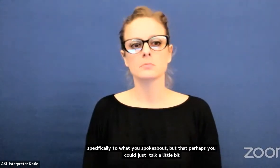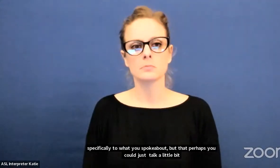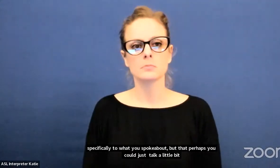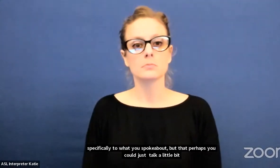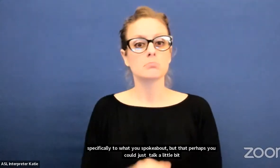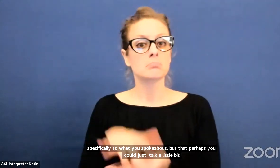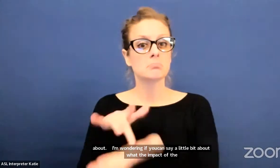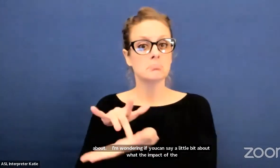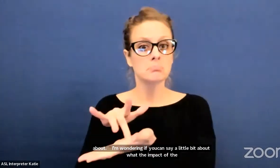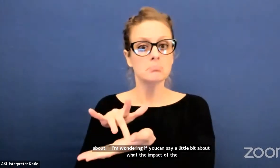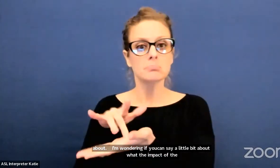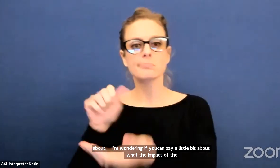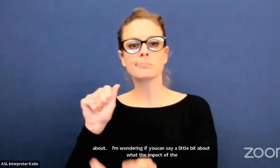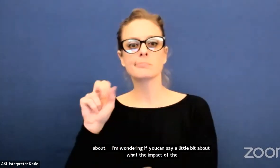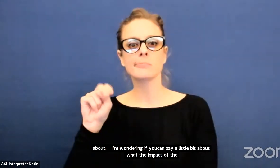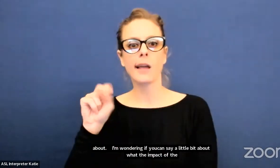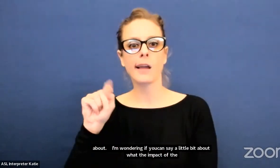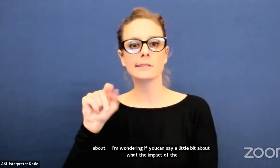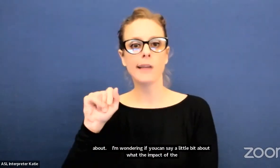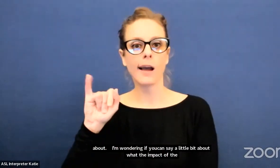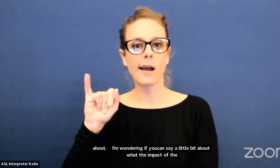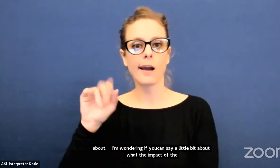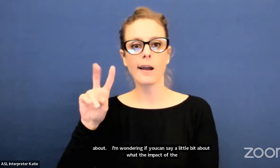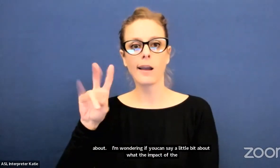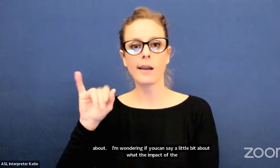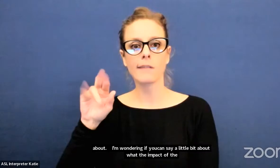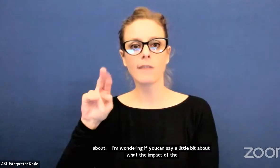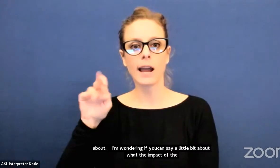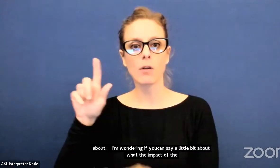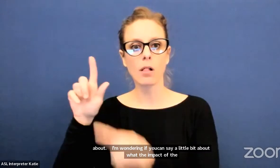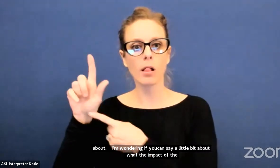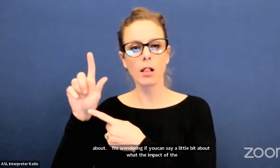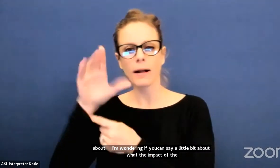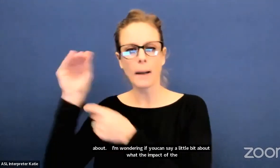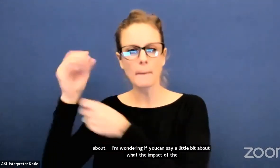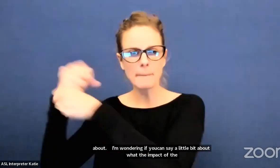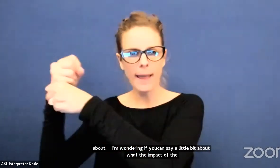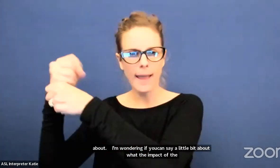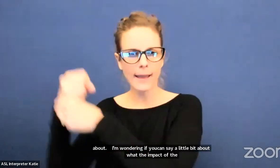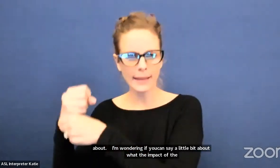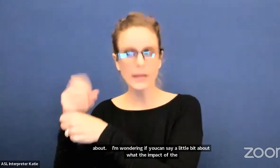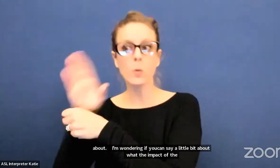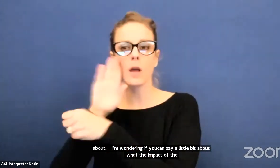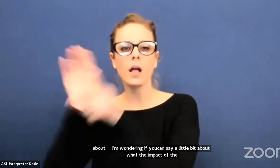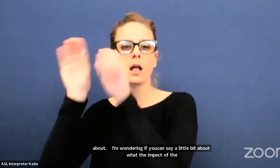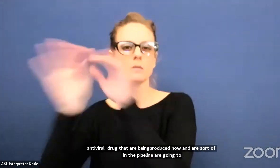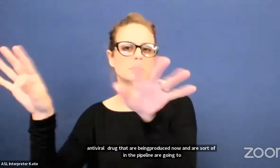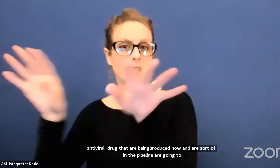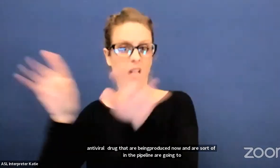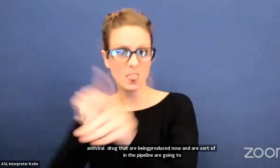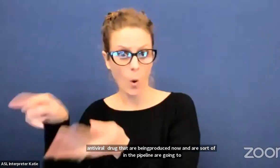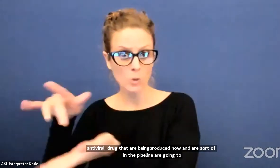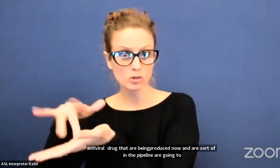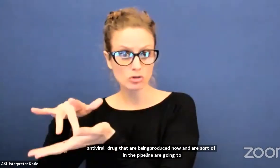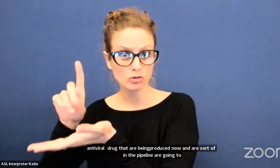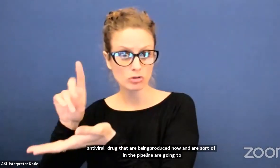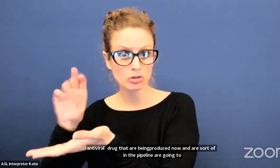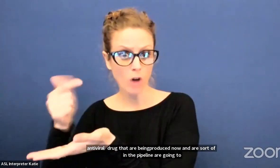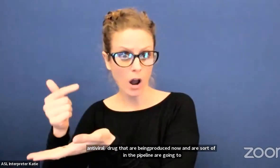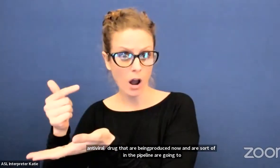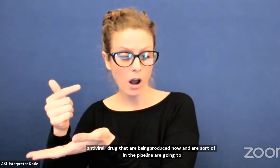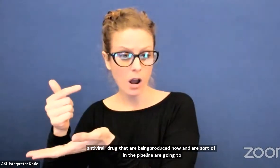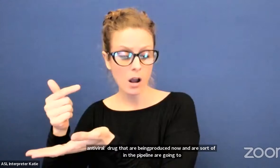that are being produced now and are sort of in the pipeline are going to be overall in terms of pandemic